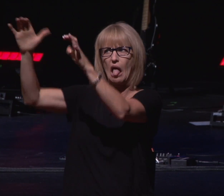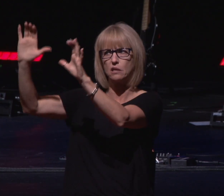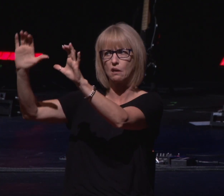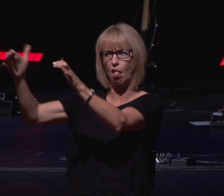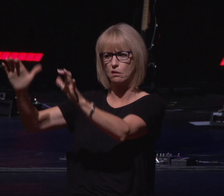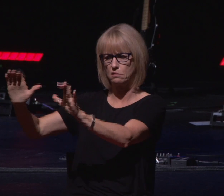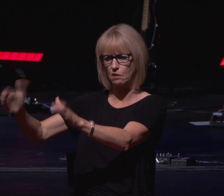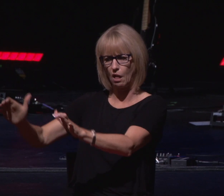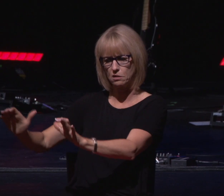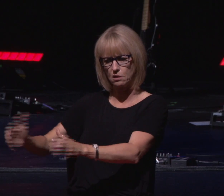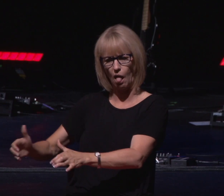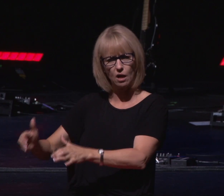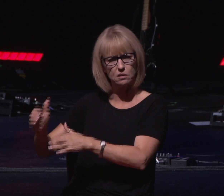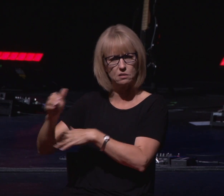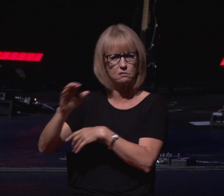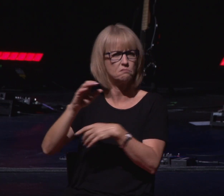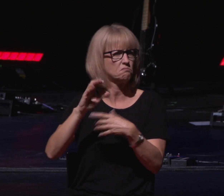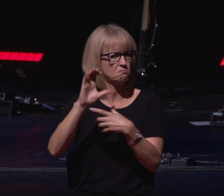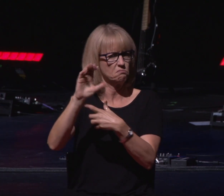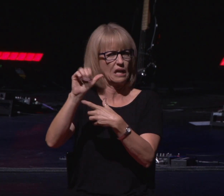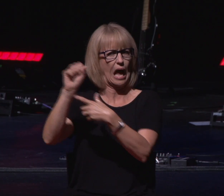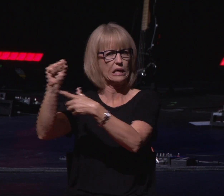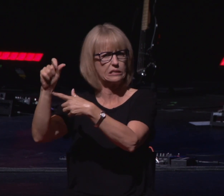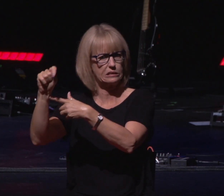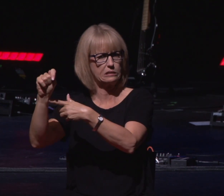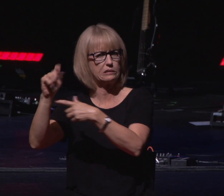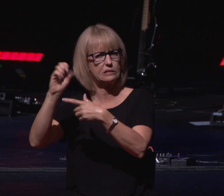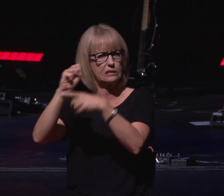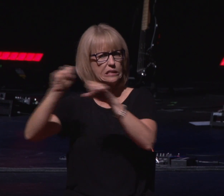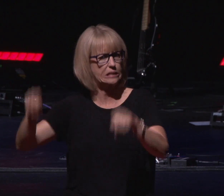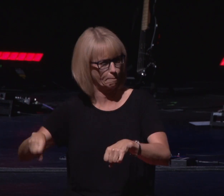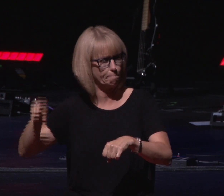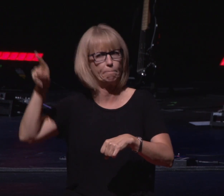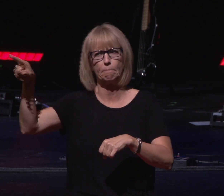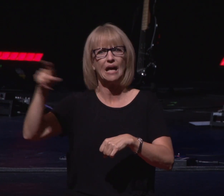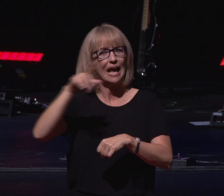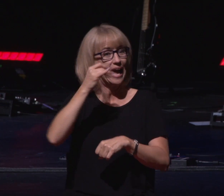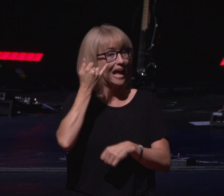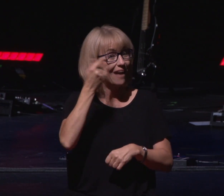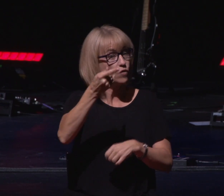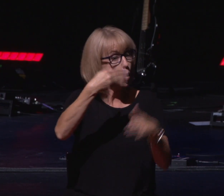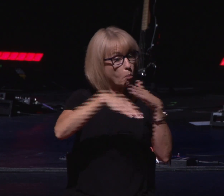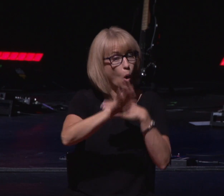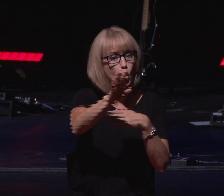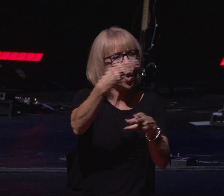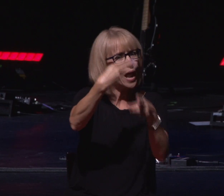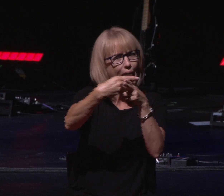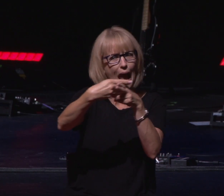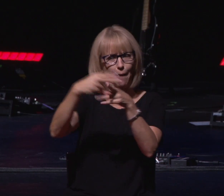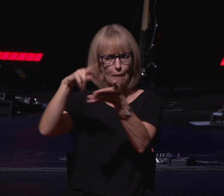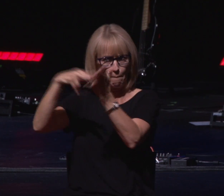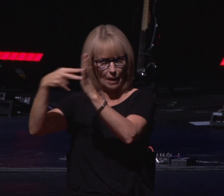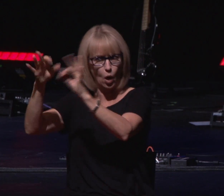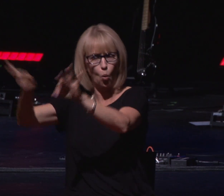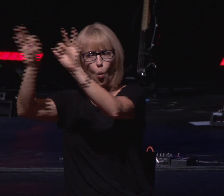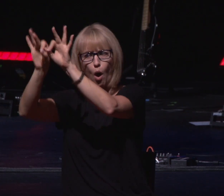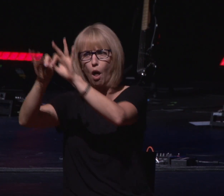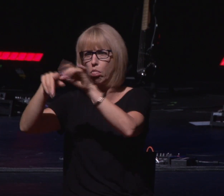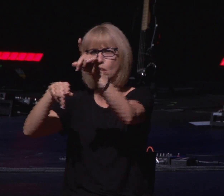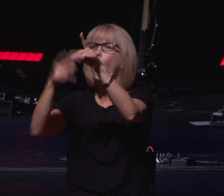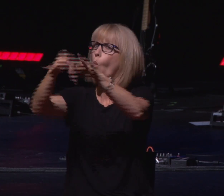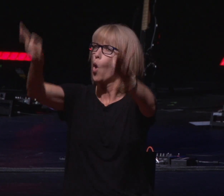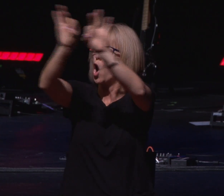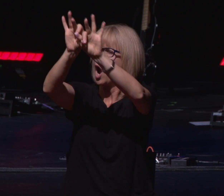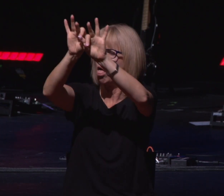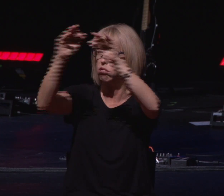classes. Depend on where you were born and your name means whether you're worthwhile or not. And they size people up of having more value